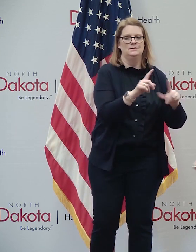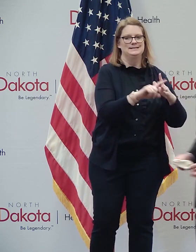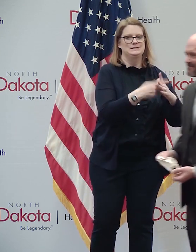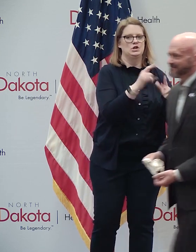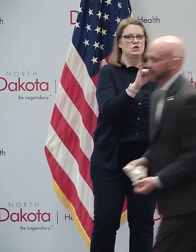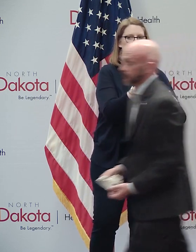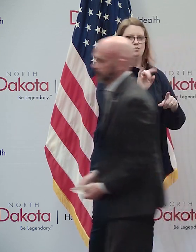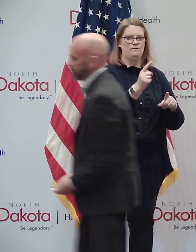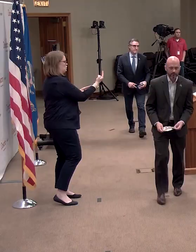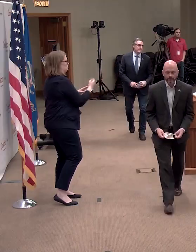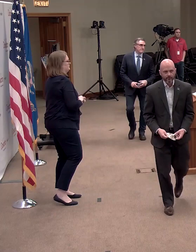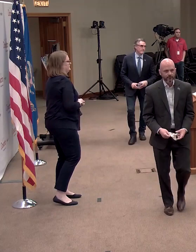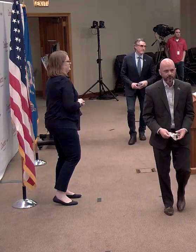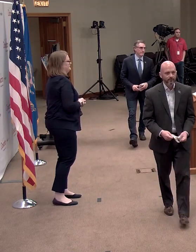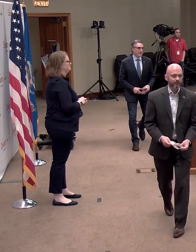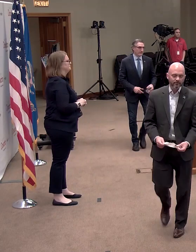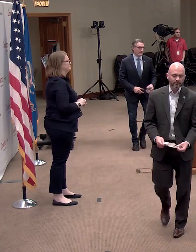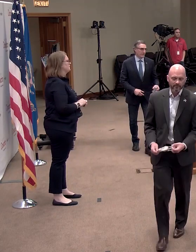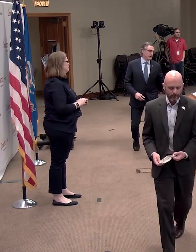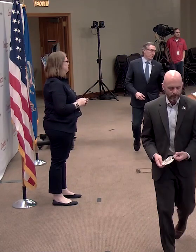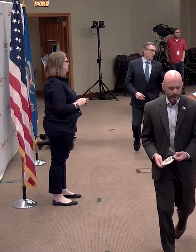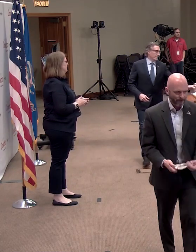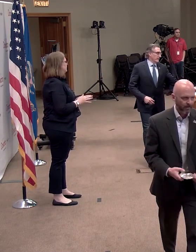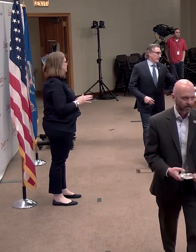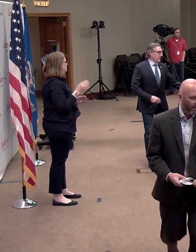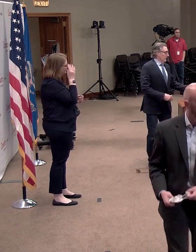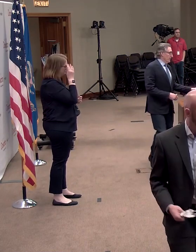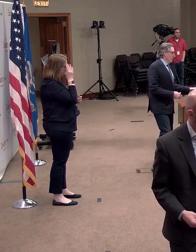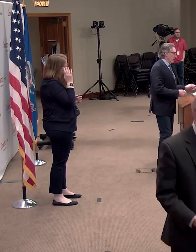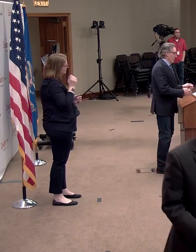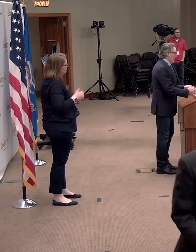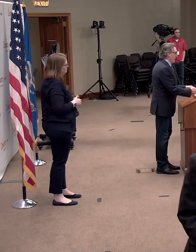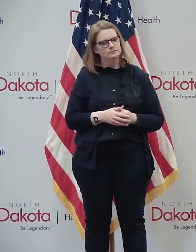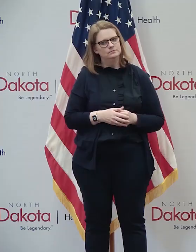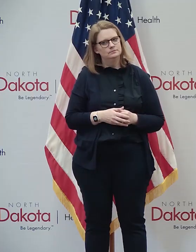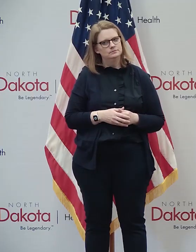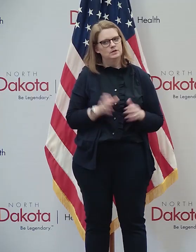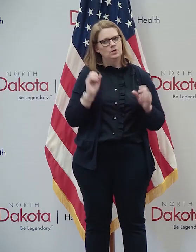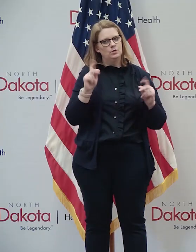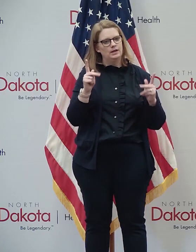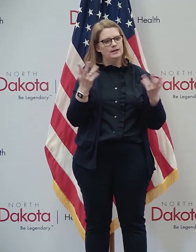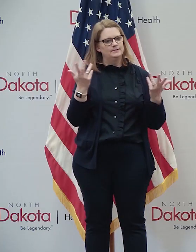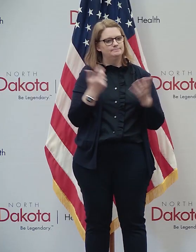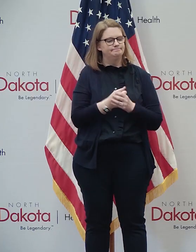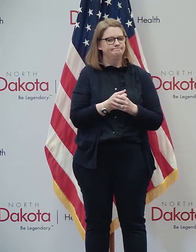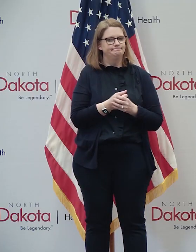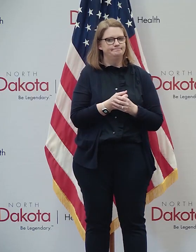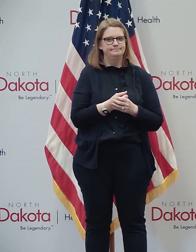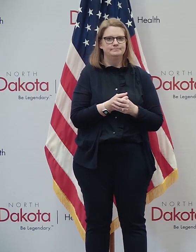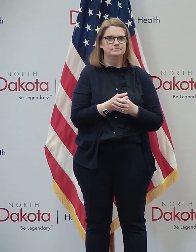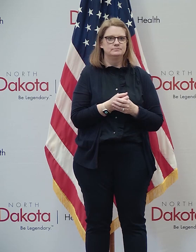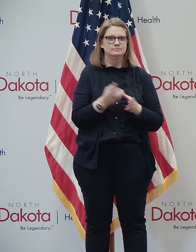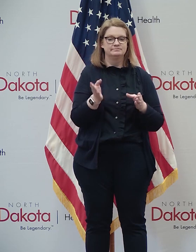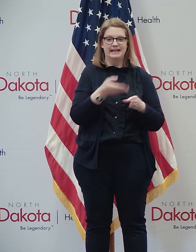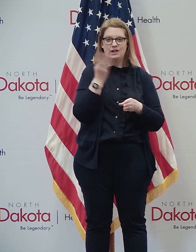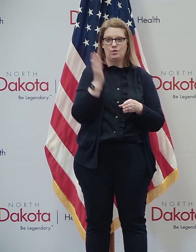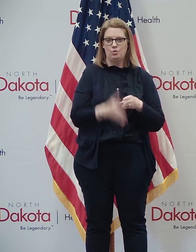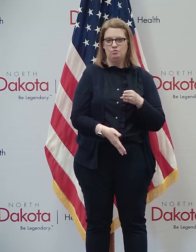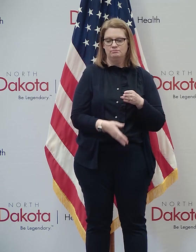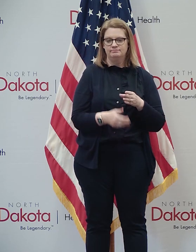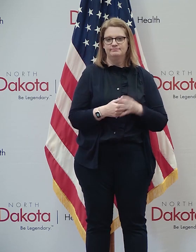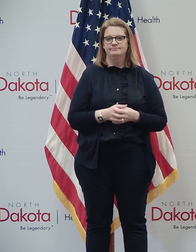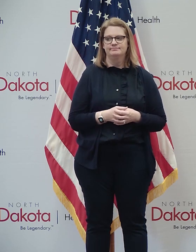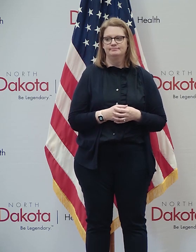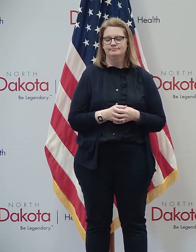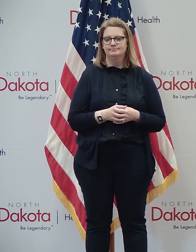Yeah, we are moving to 15 persons, or 15 people per room versus 10 starting on